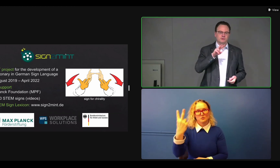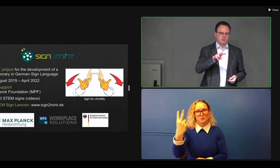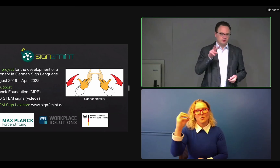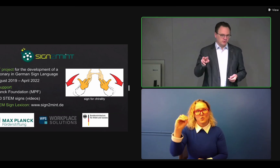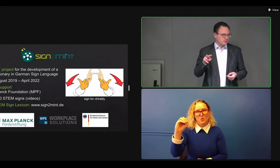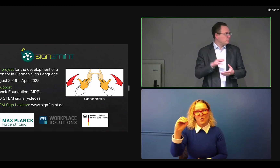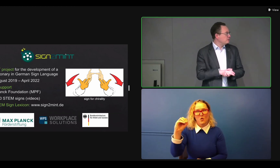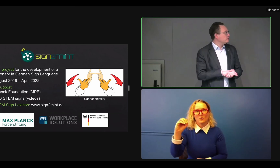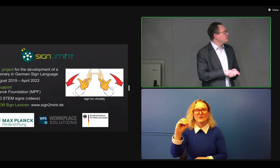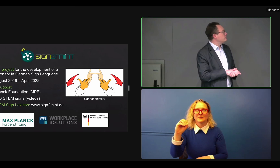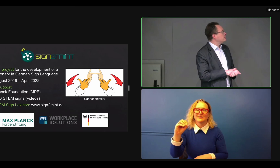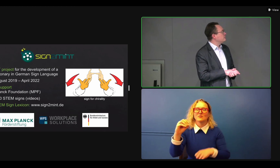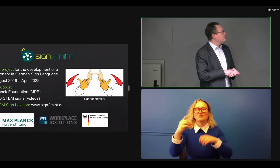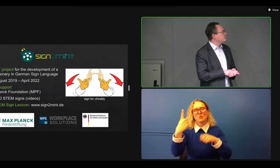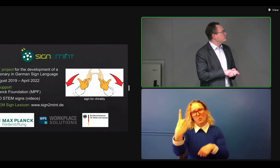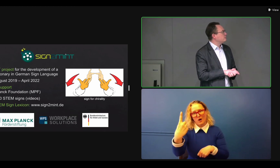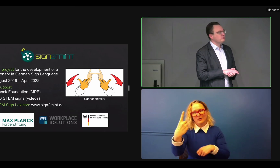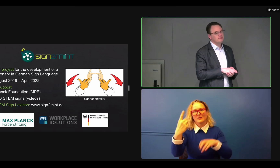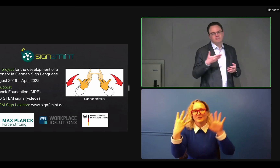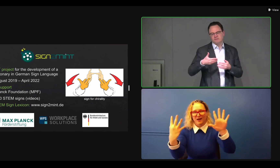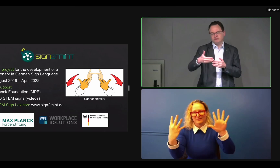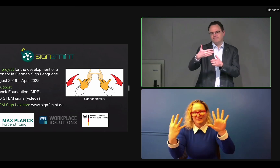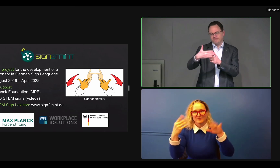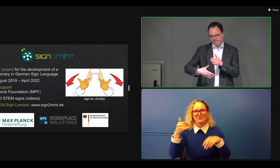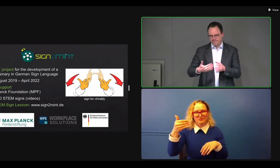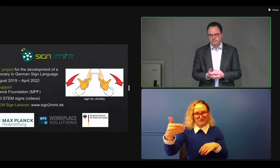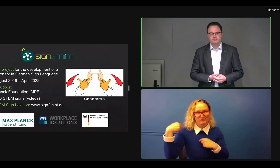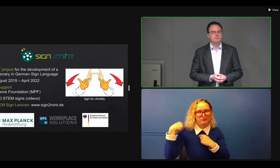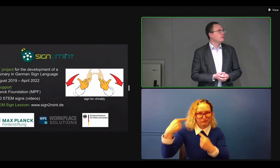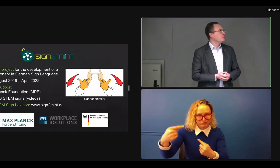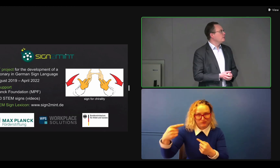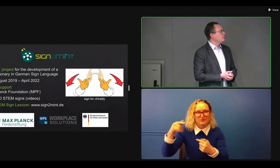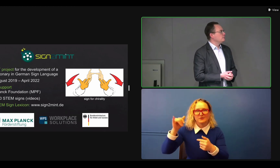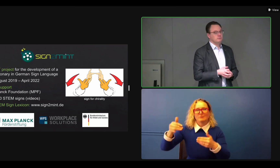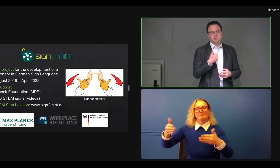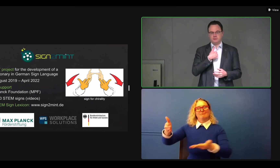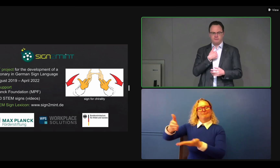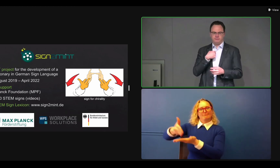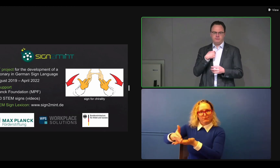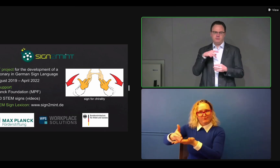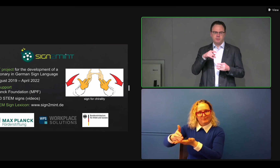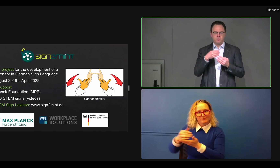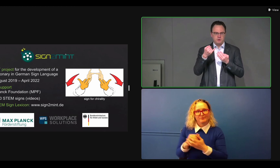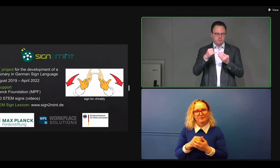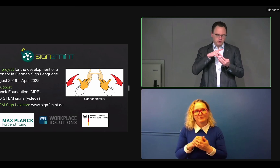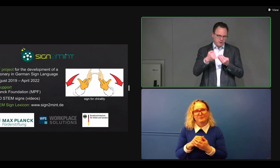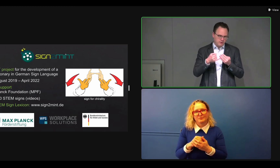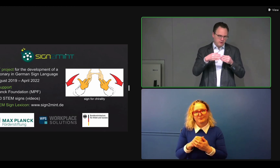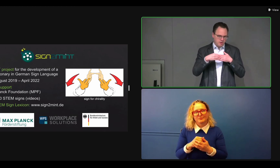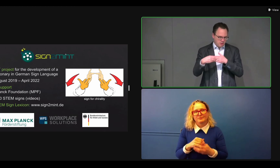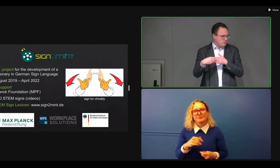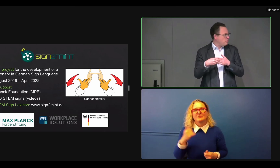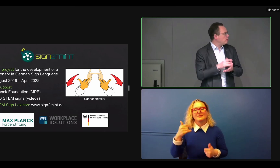began in 2019 and is continuing now through 2022. We will complete it in a couple of